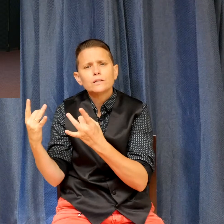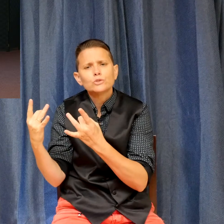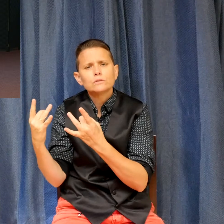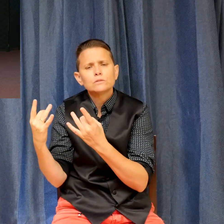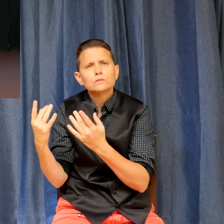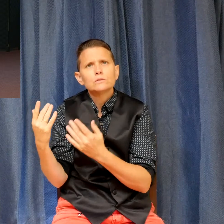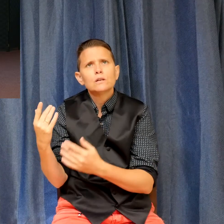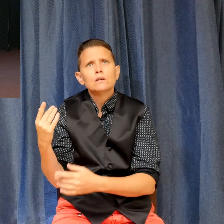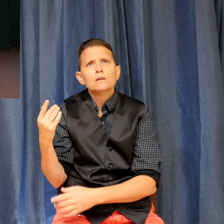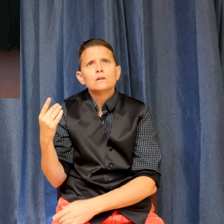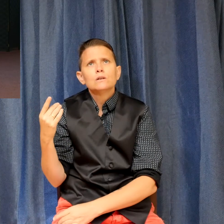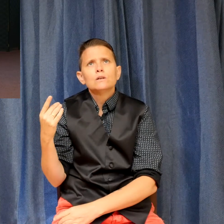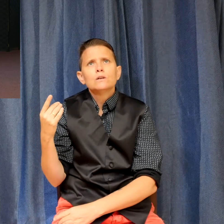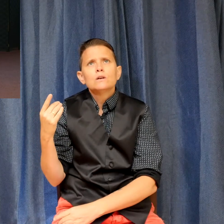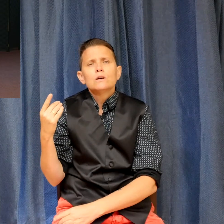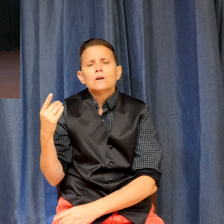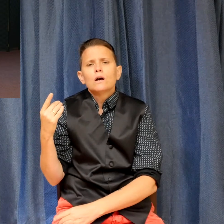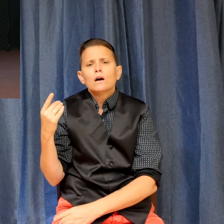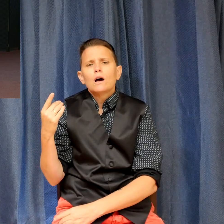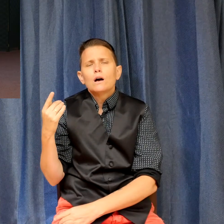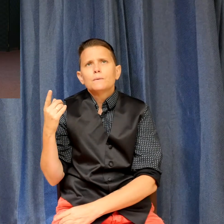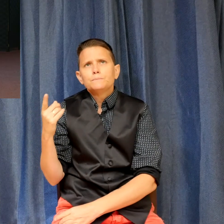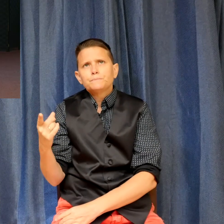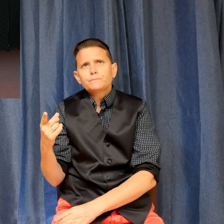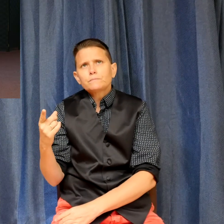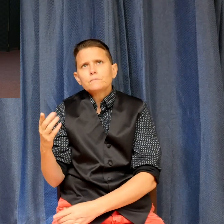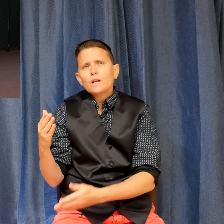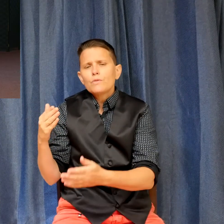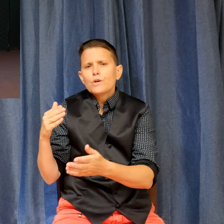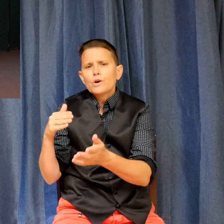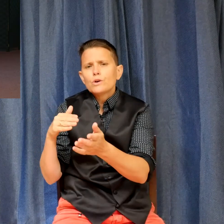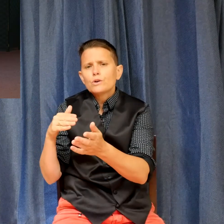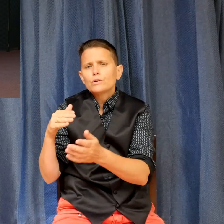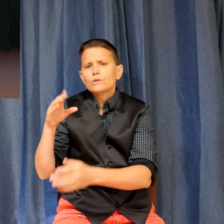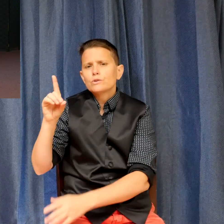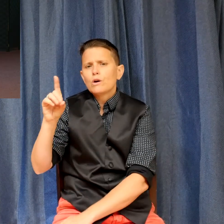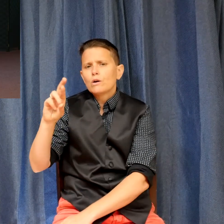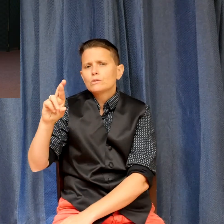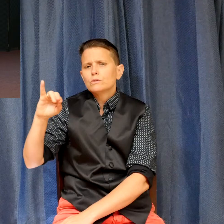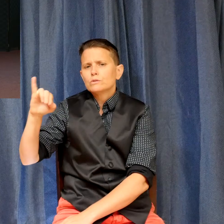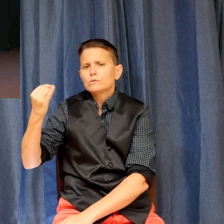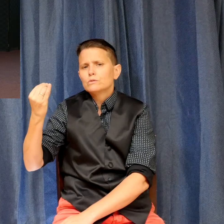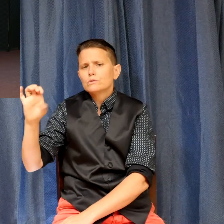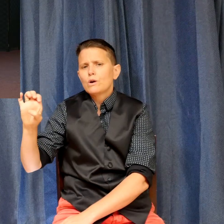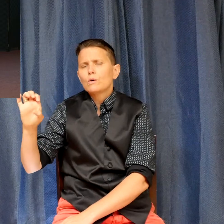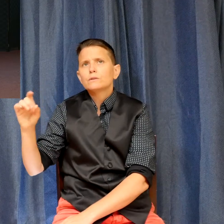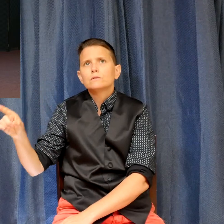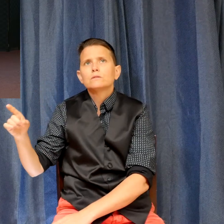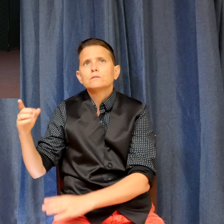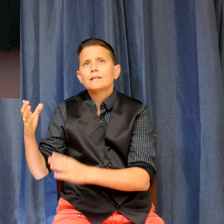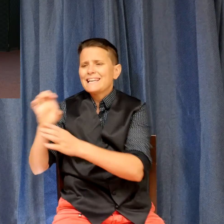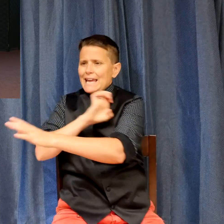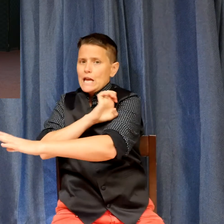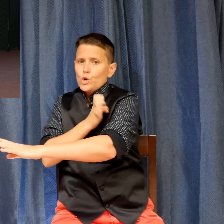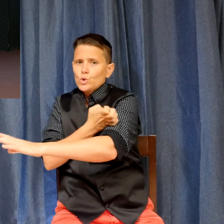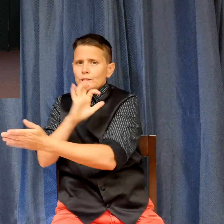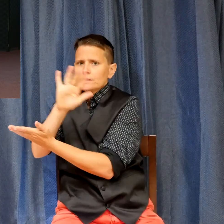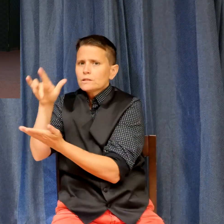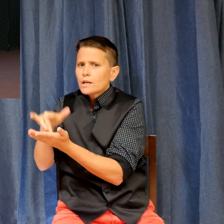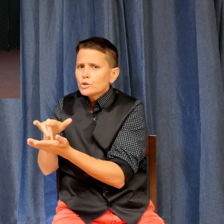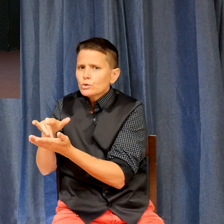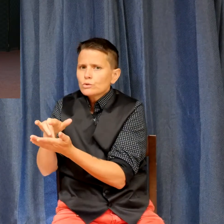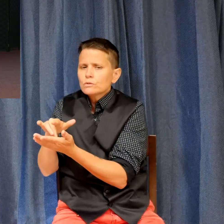recommend his Blessing of the Energy Centers. Ties in beautifully with what Jean's doing. And he has a